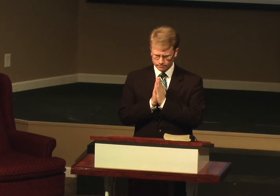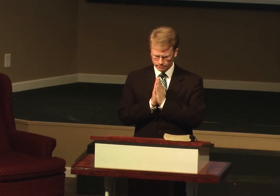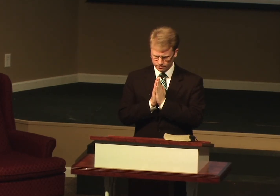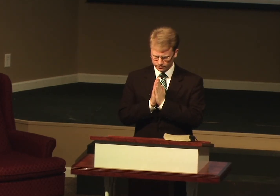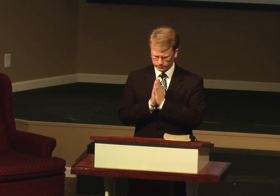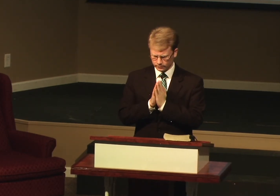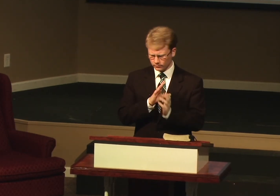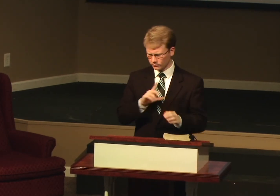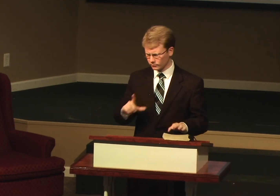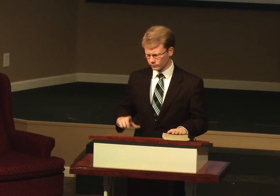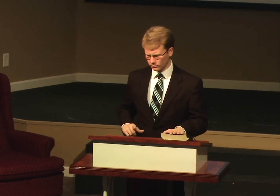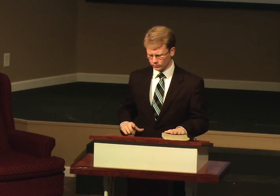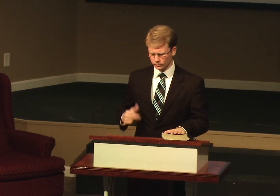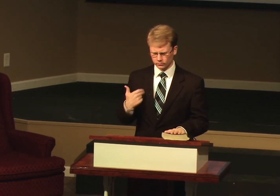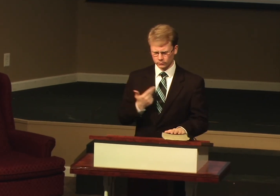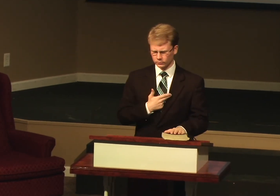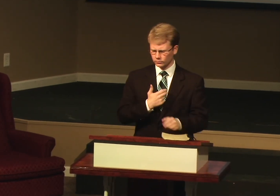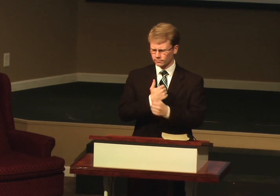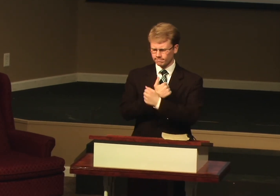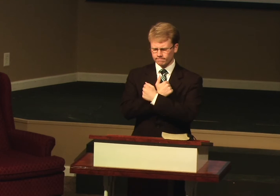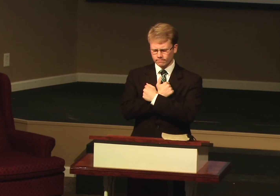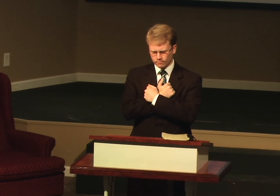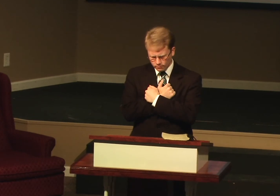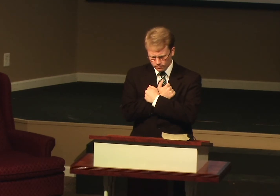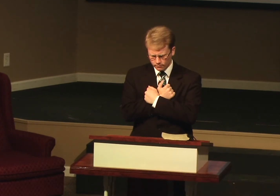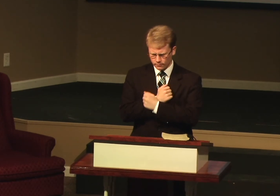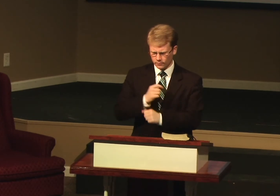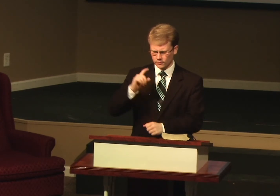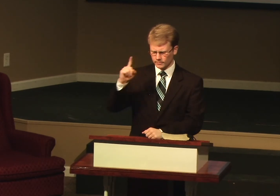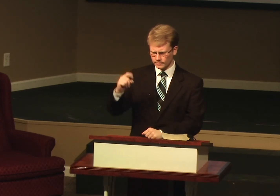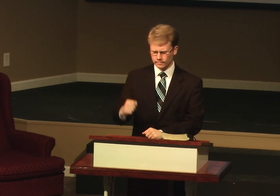Let's pray. Lord, we love You.